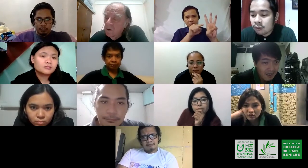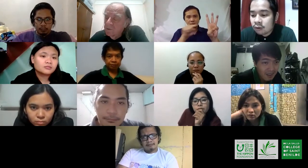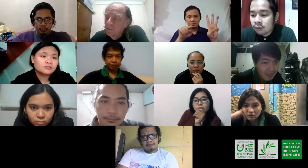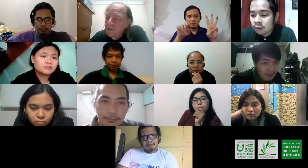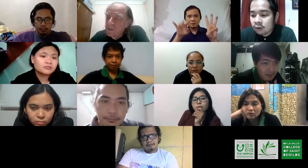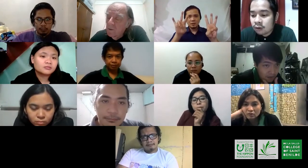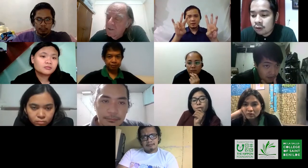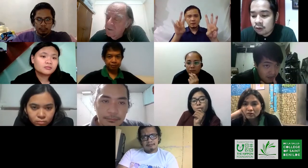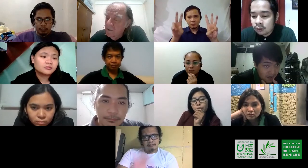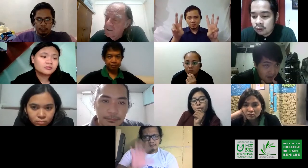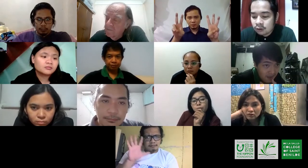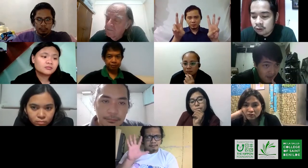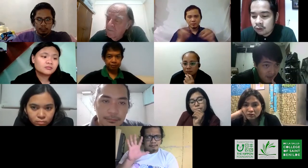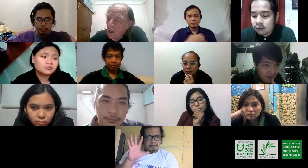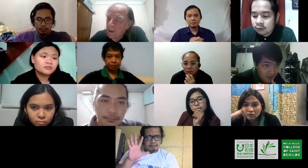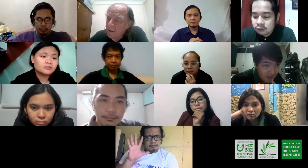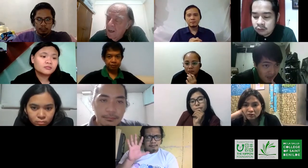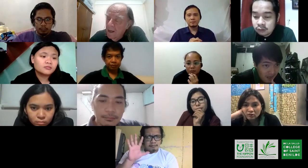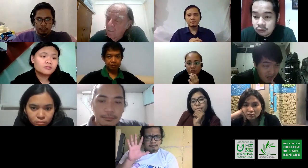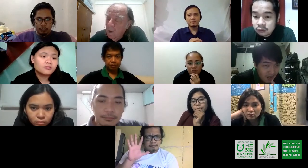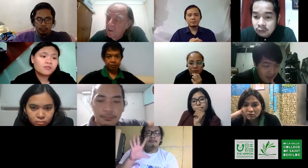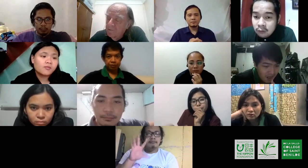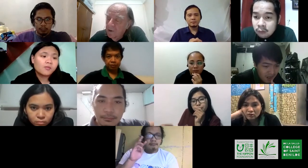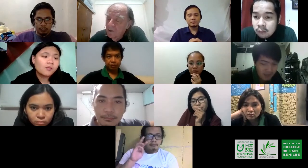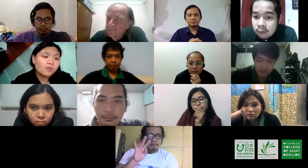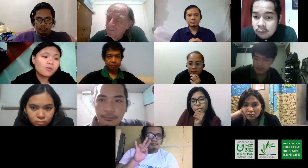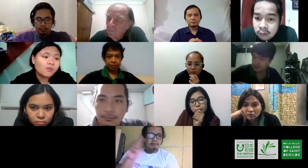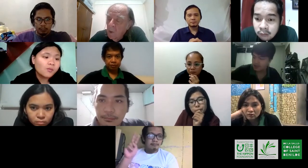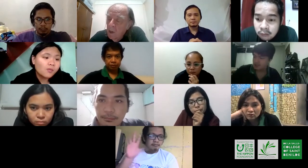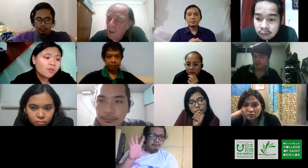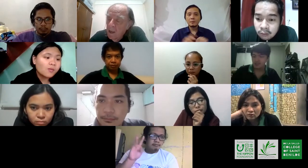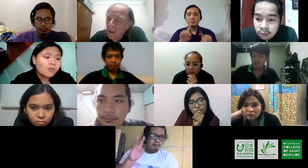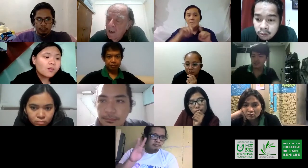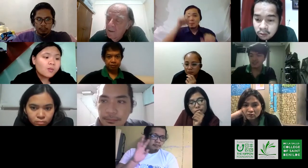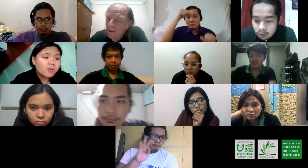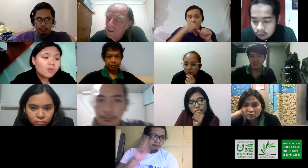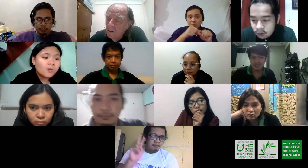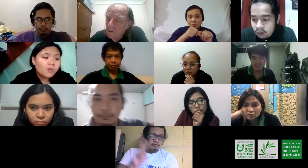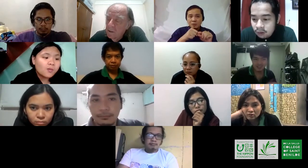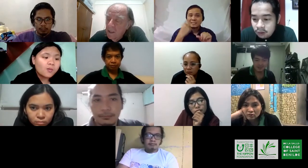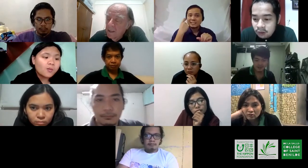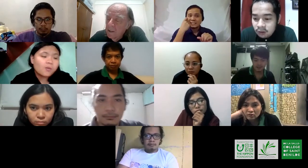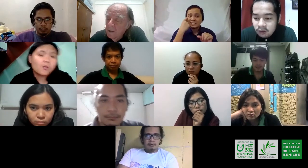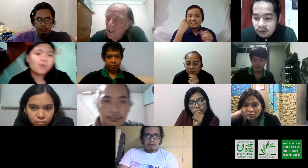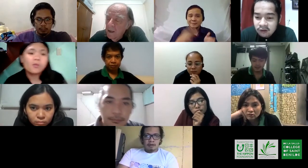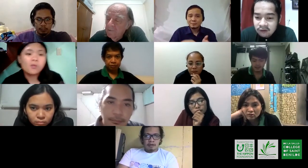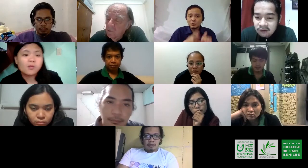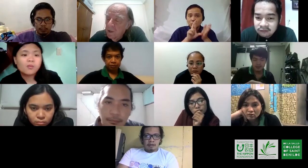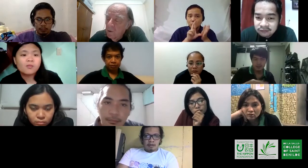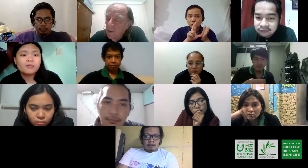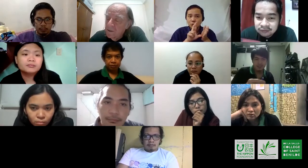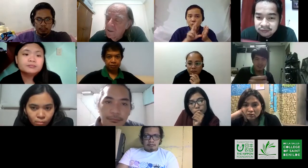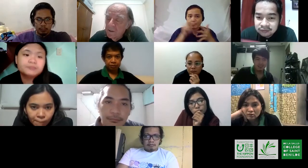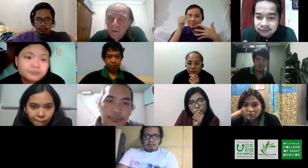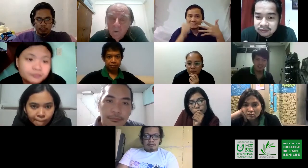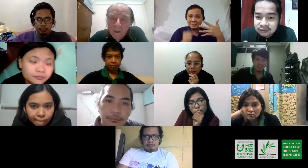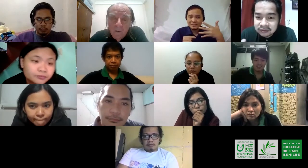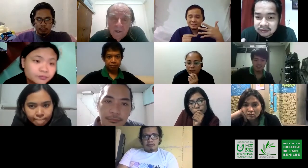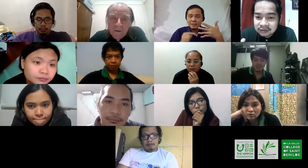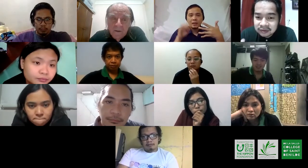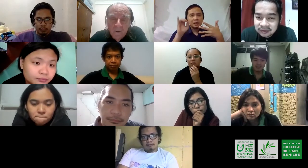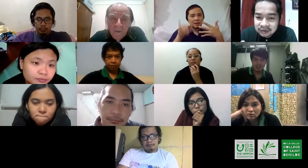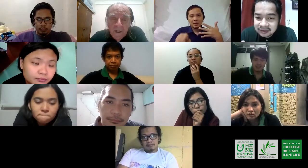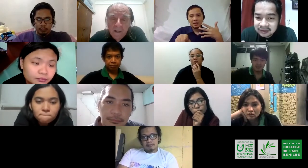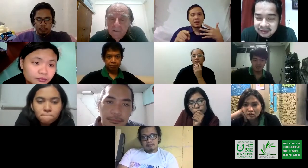is go through these questions that I marked for you. And those are 19 out of 20 questions. And then